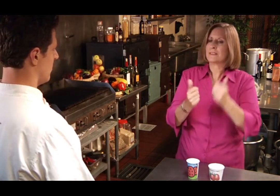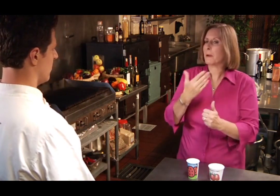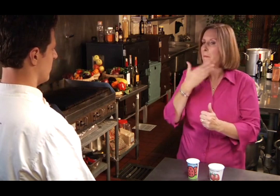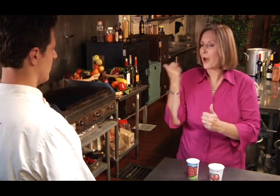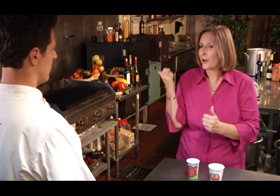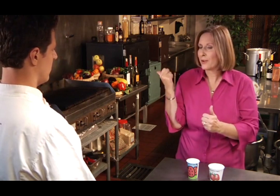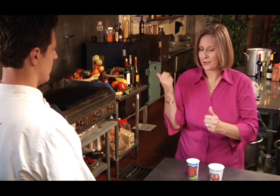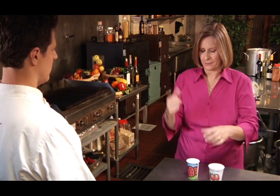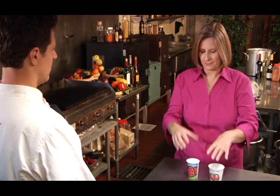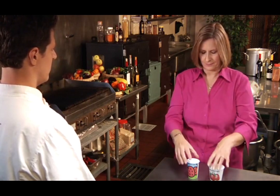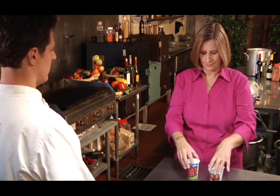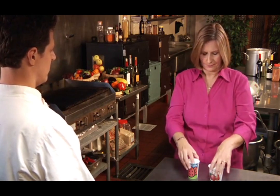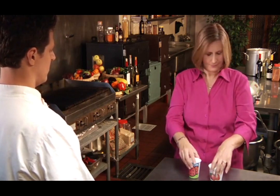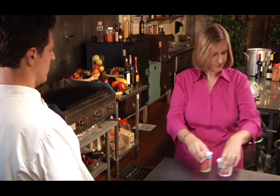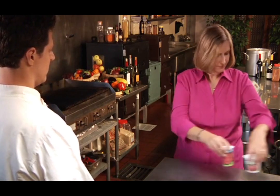Which do you think is better?